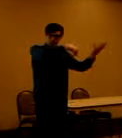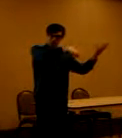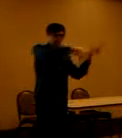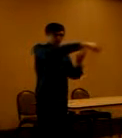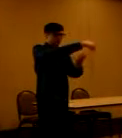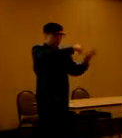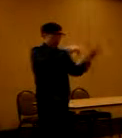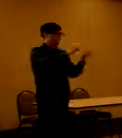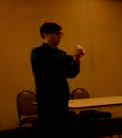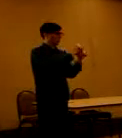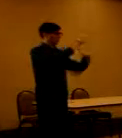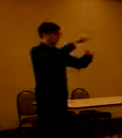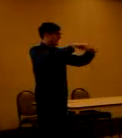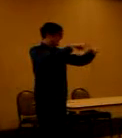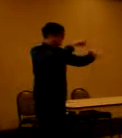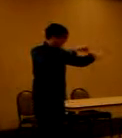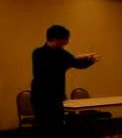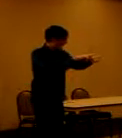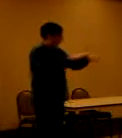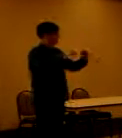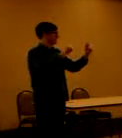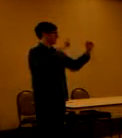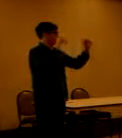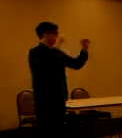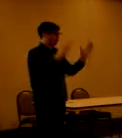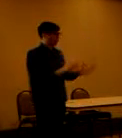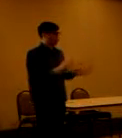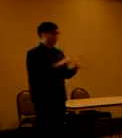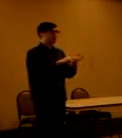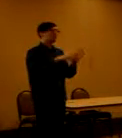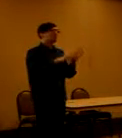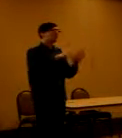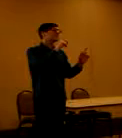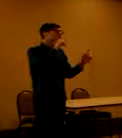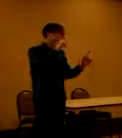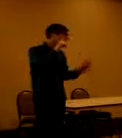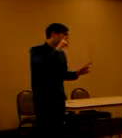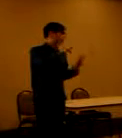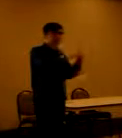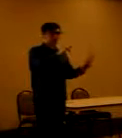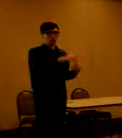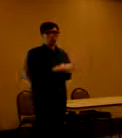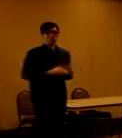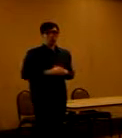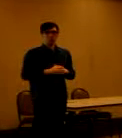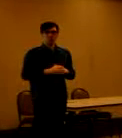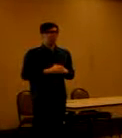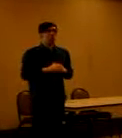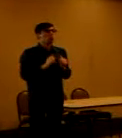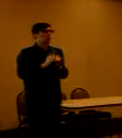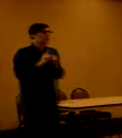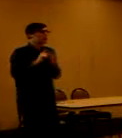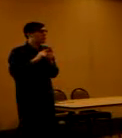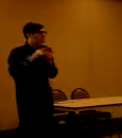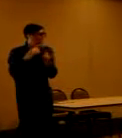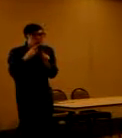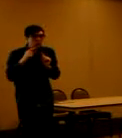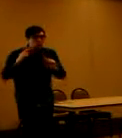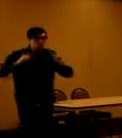must socialize and interact with natural signers, which are deaf people. If